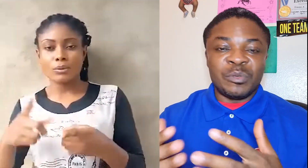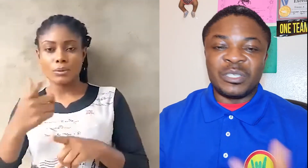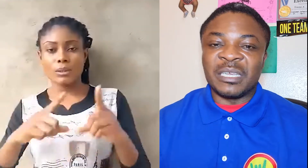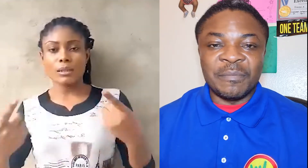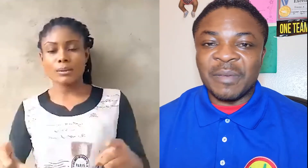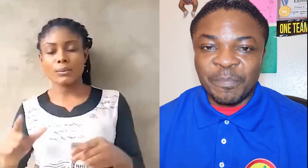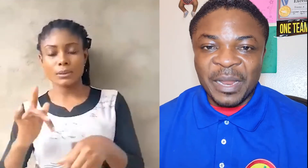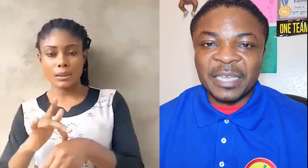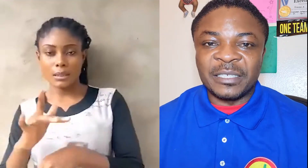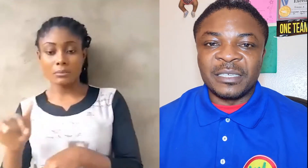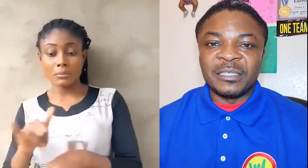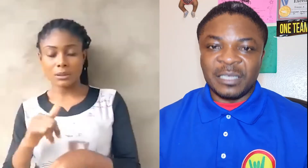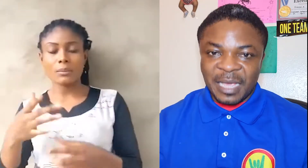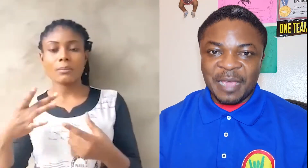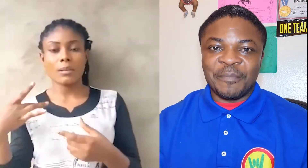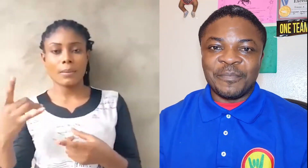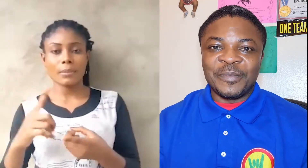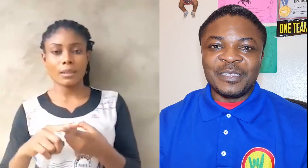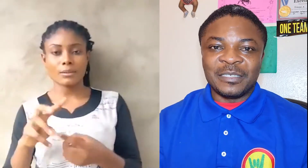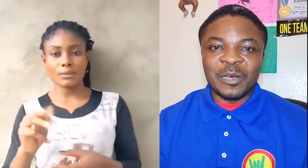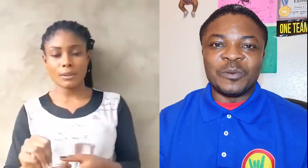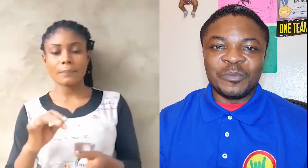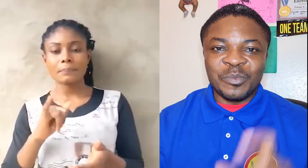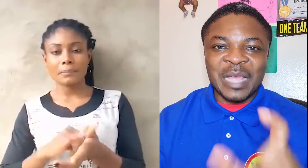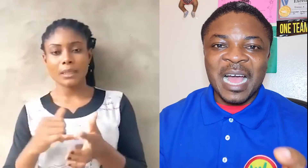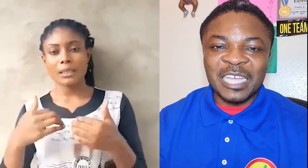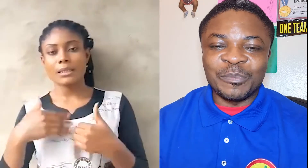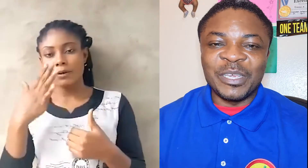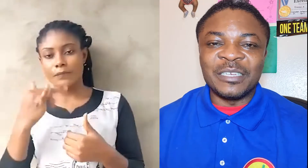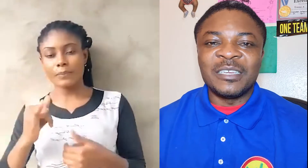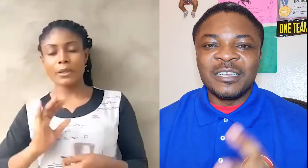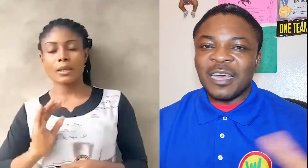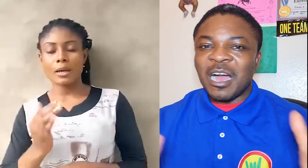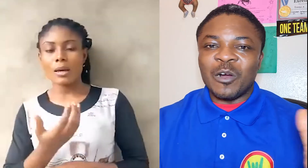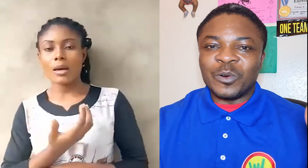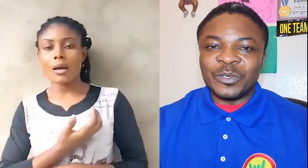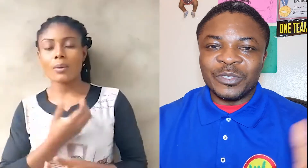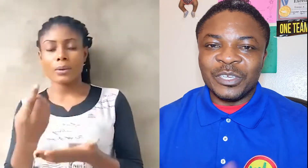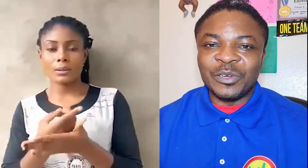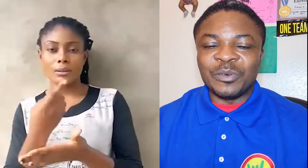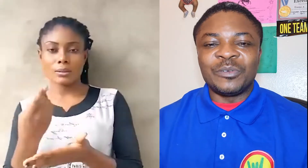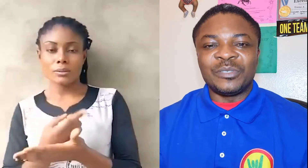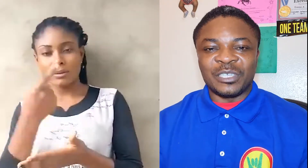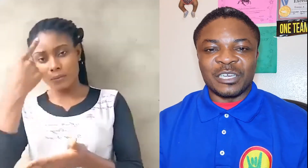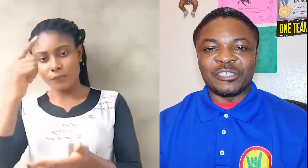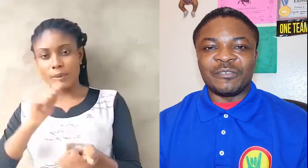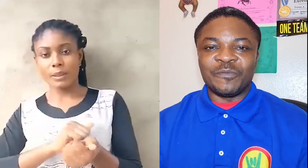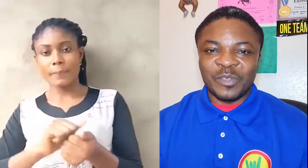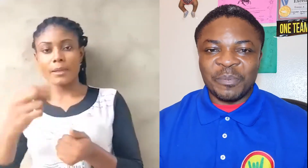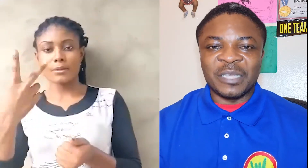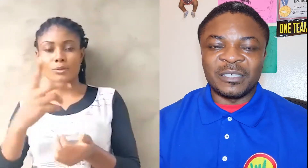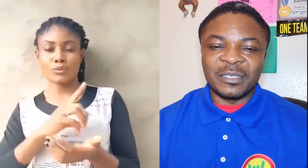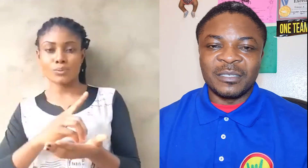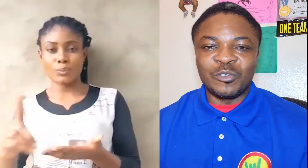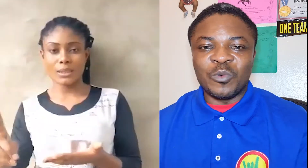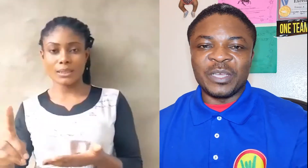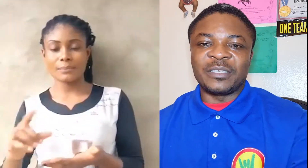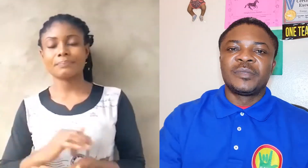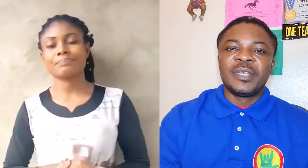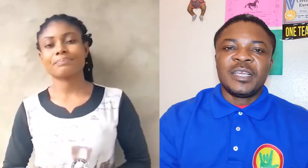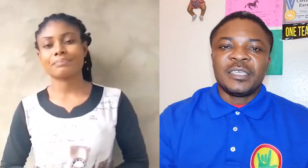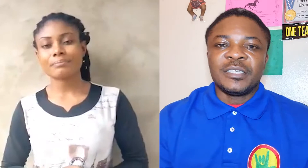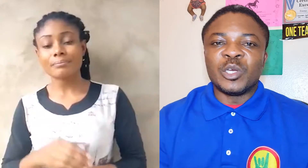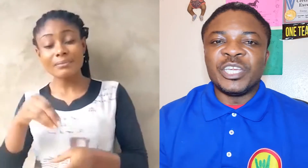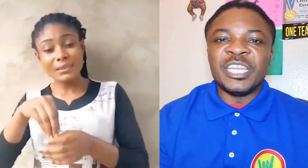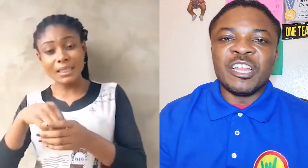and the same applies to them. So that has been our discussion for the past 2